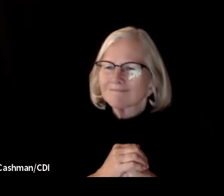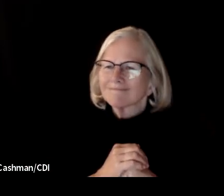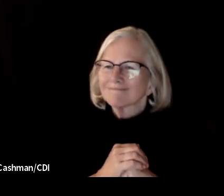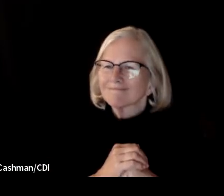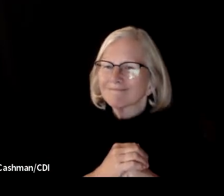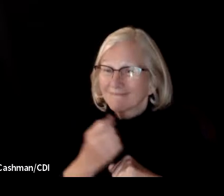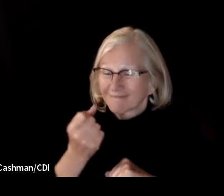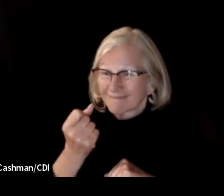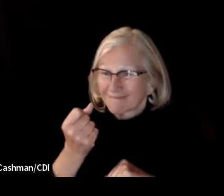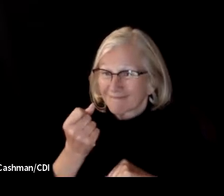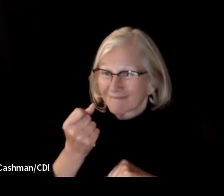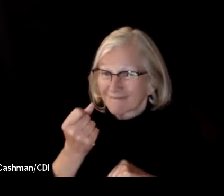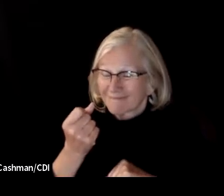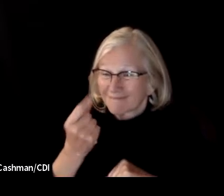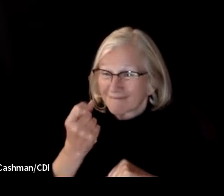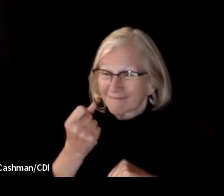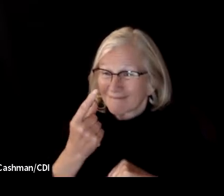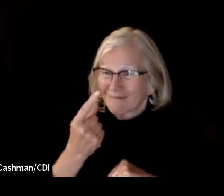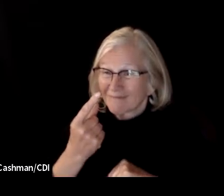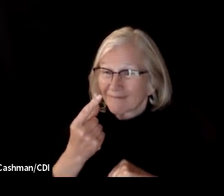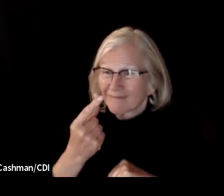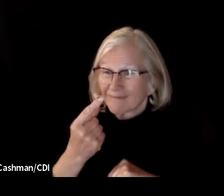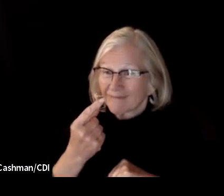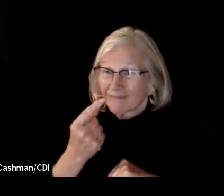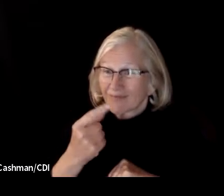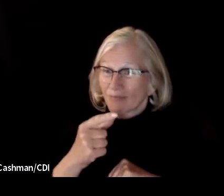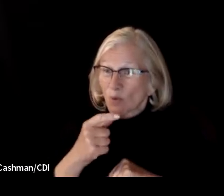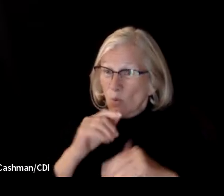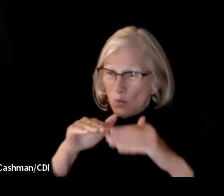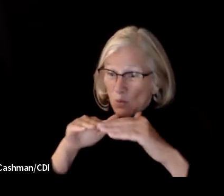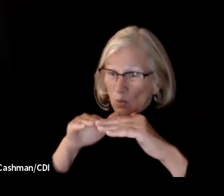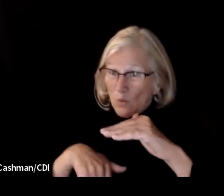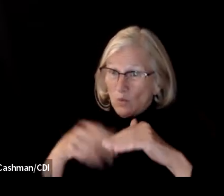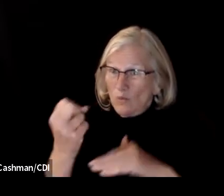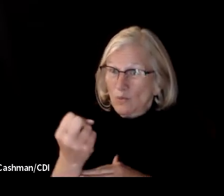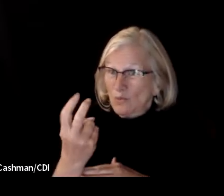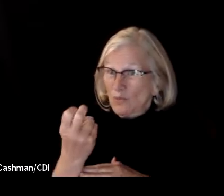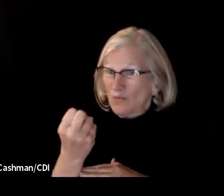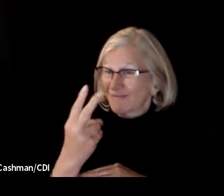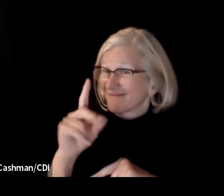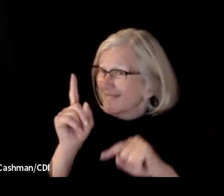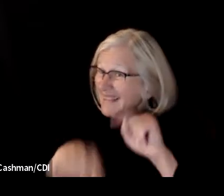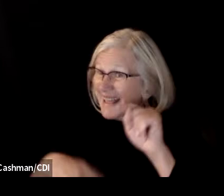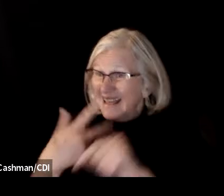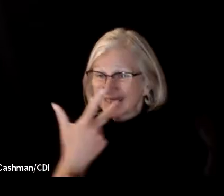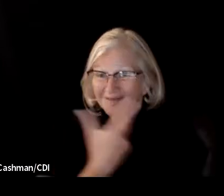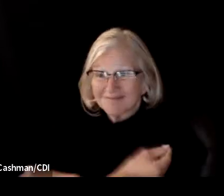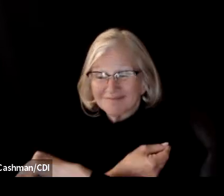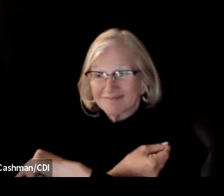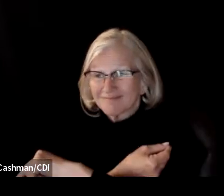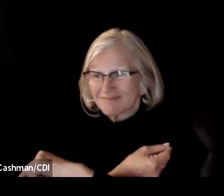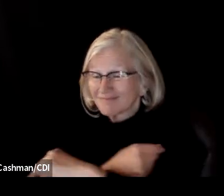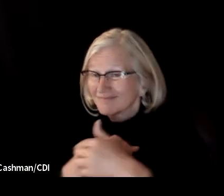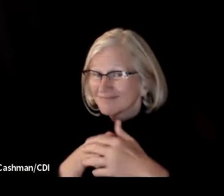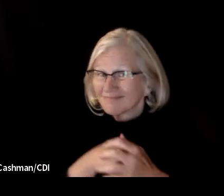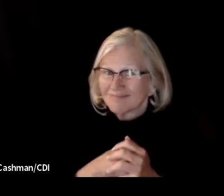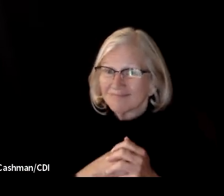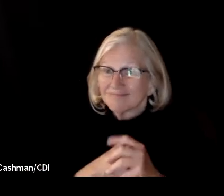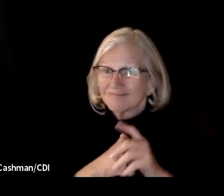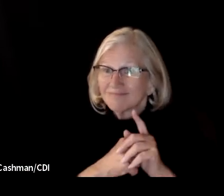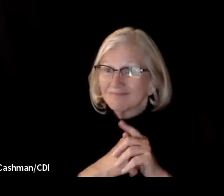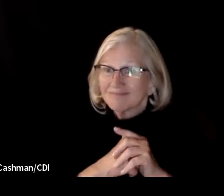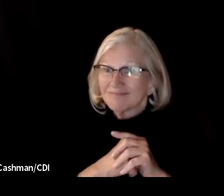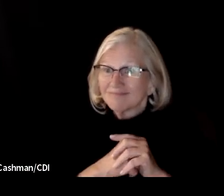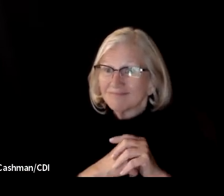not eligible for vaccination, and only nationwide less than 30% of all kids over